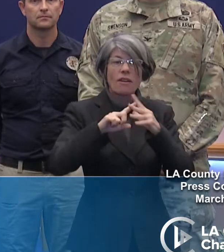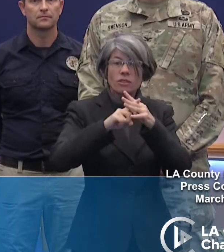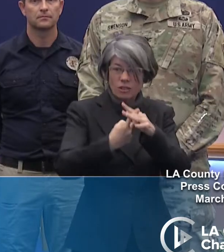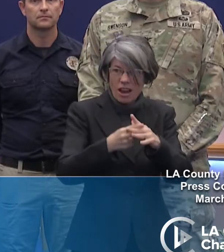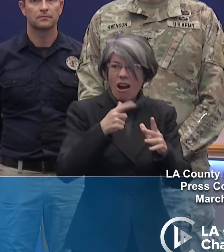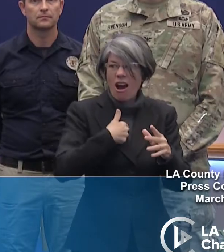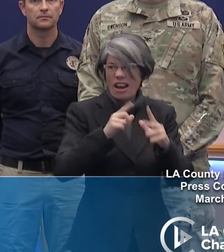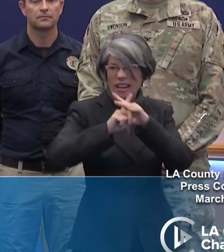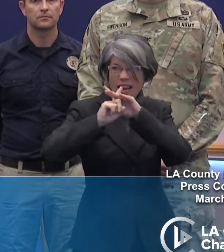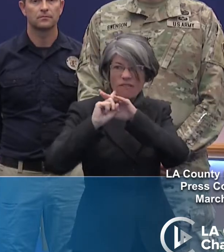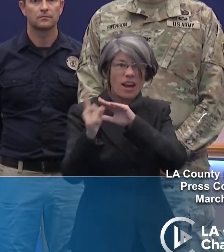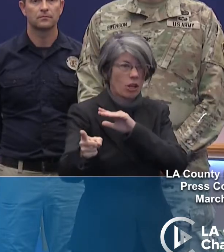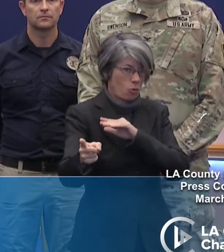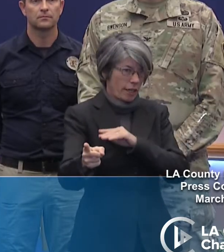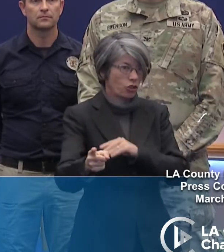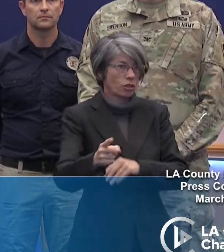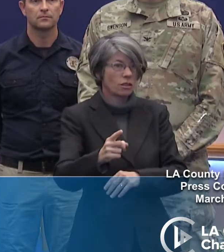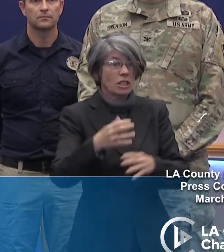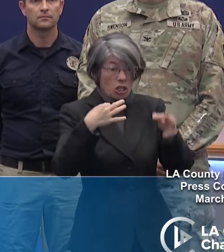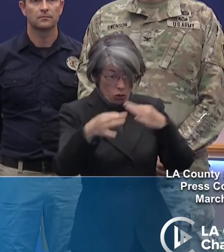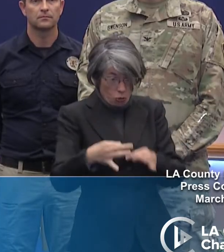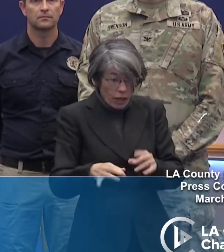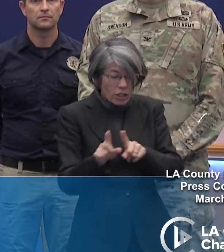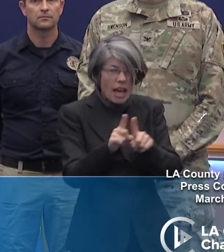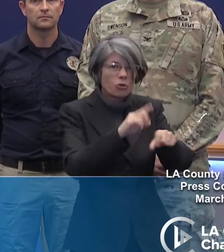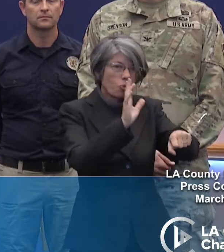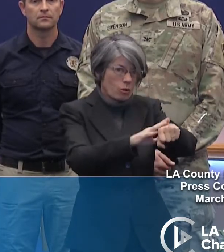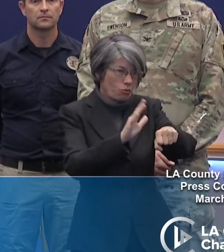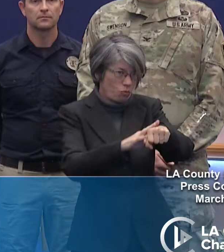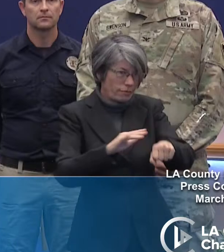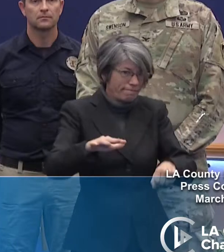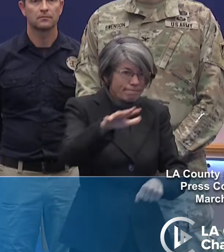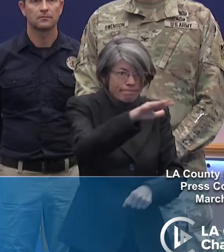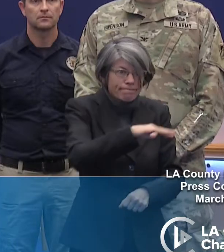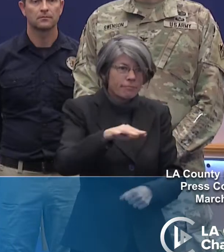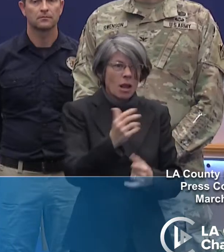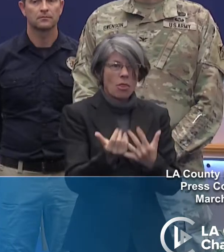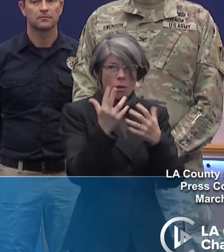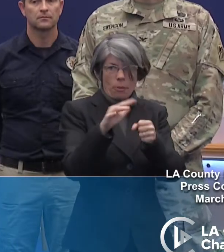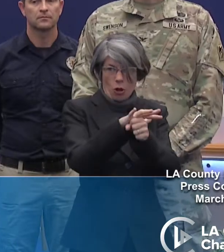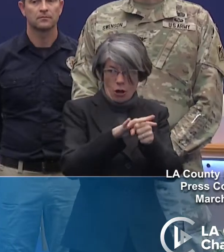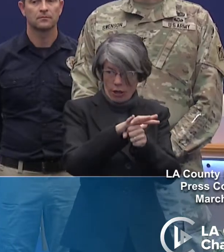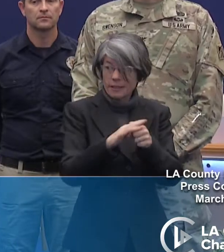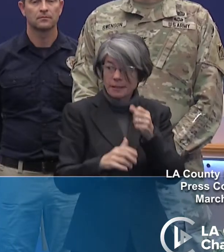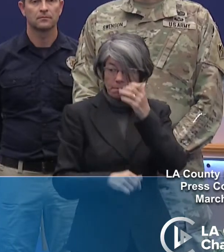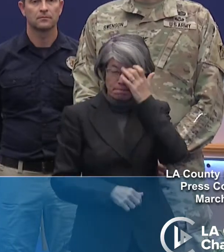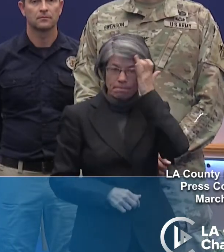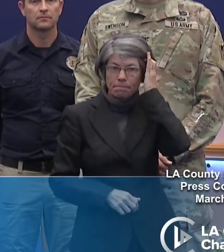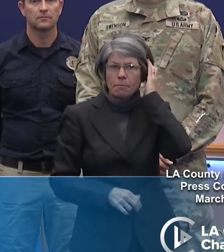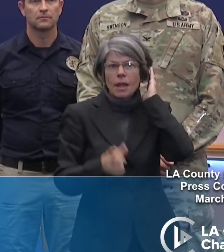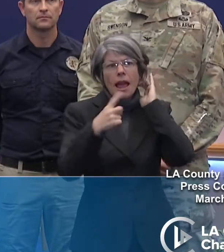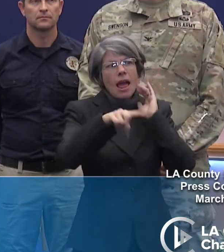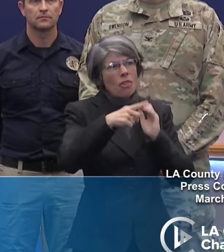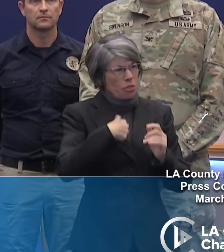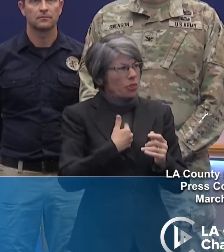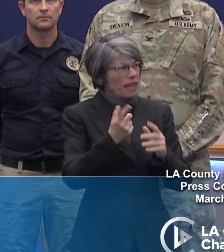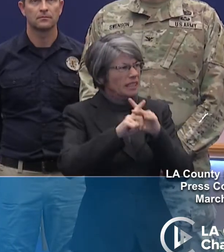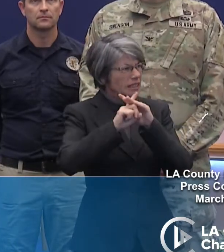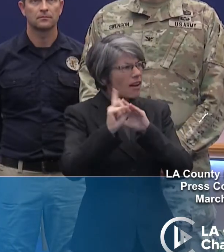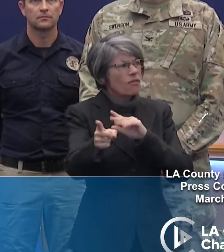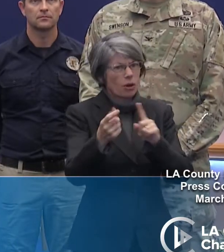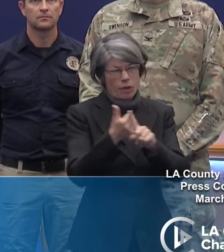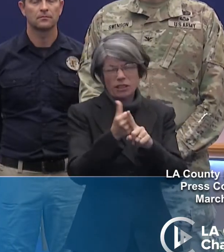on evacuation directions as well as warnings throughout the burn areas. These evacuations are